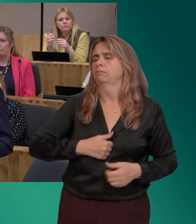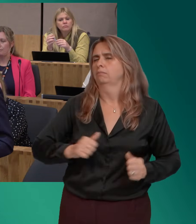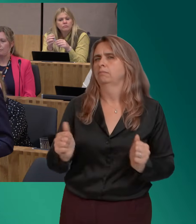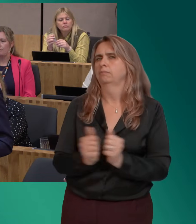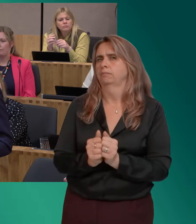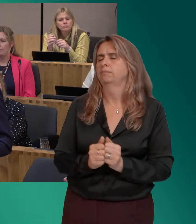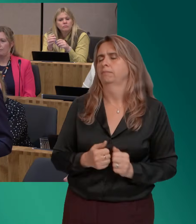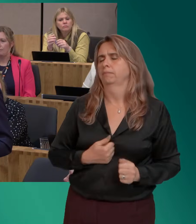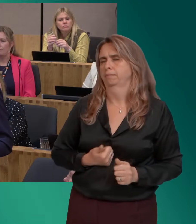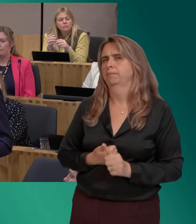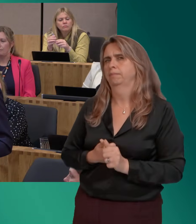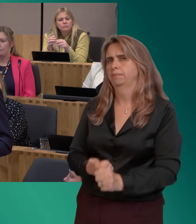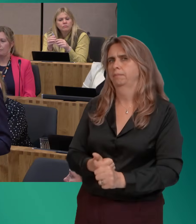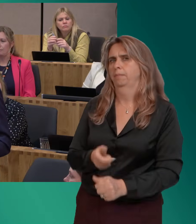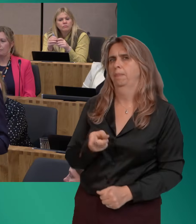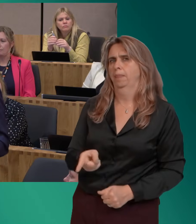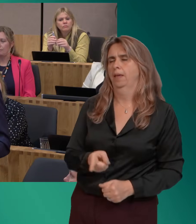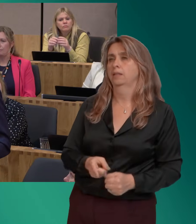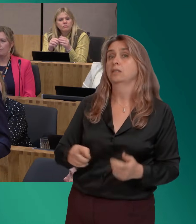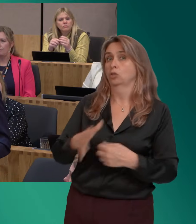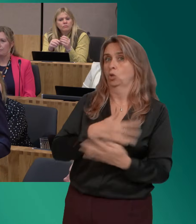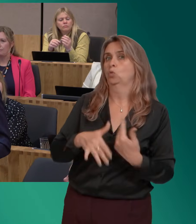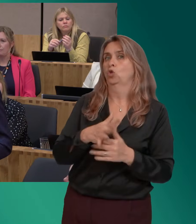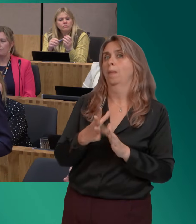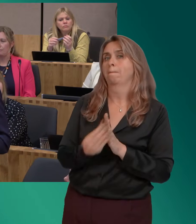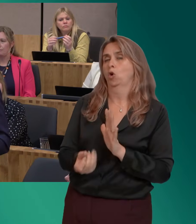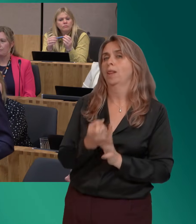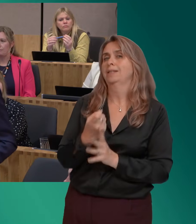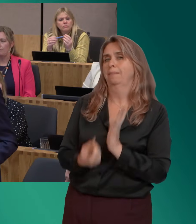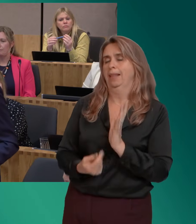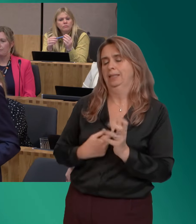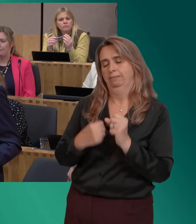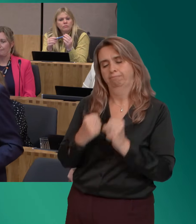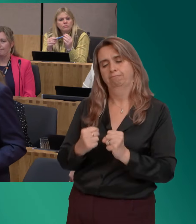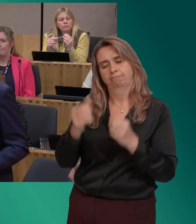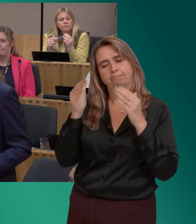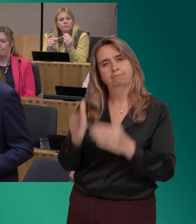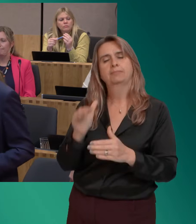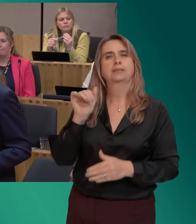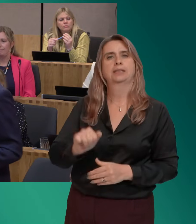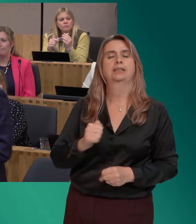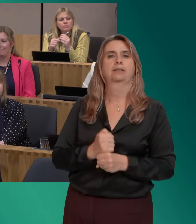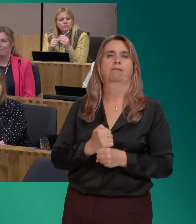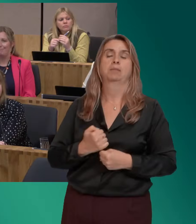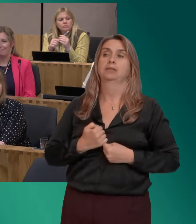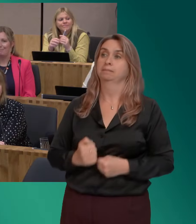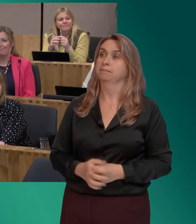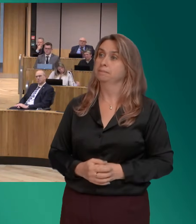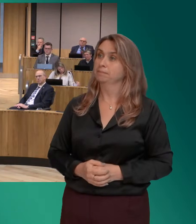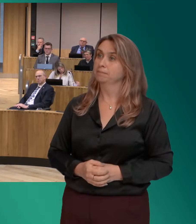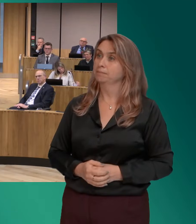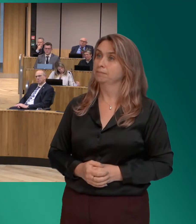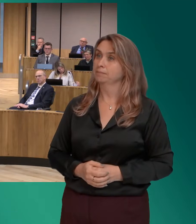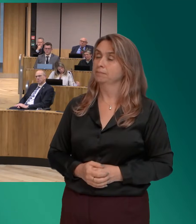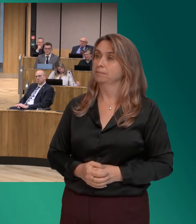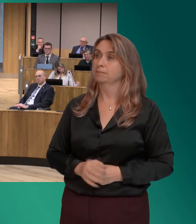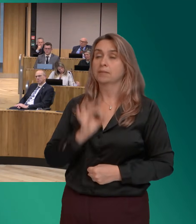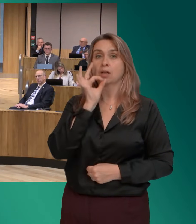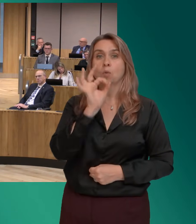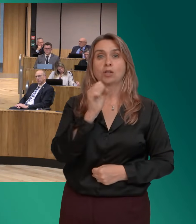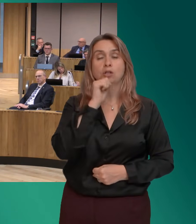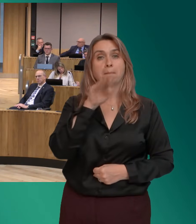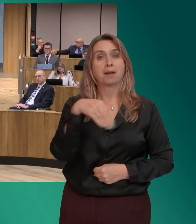align myself with the social model of disability. We are fully committed to that as a government. Question now,